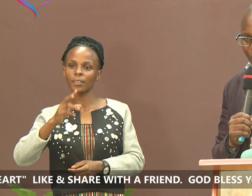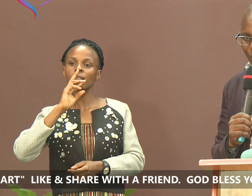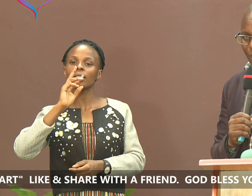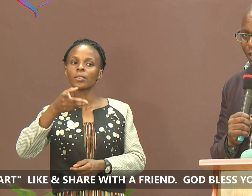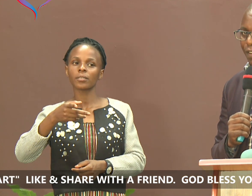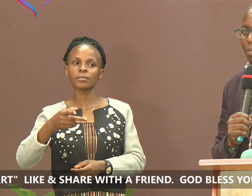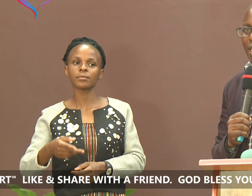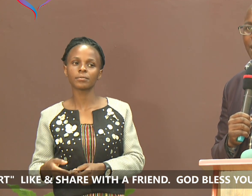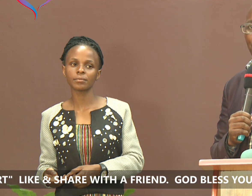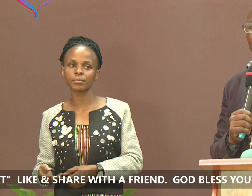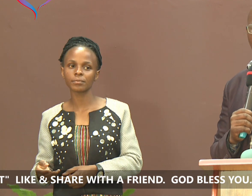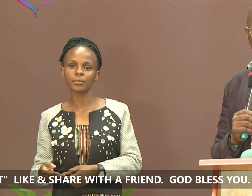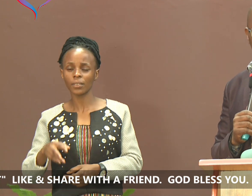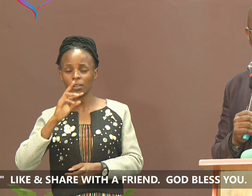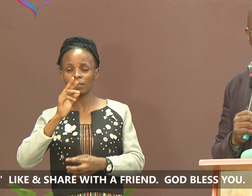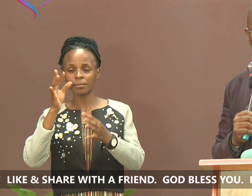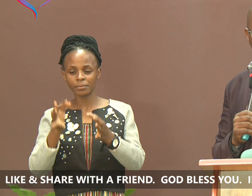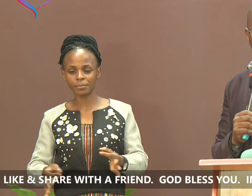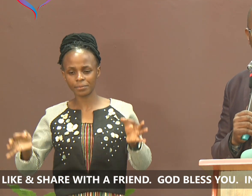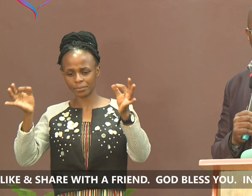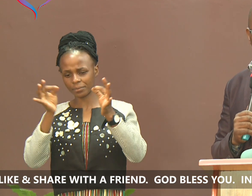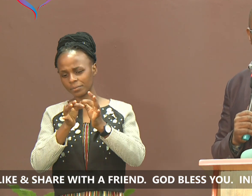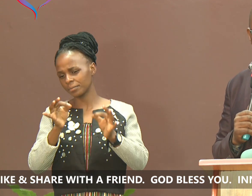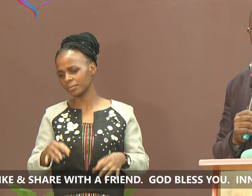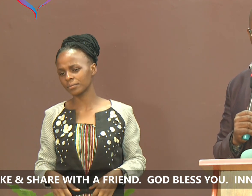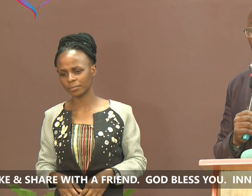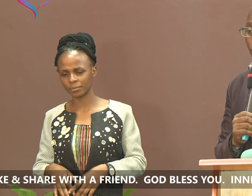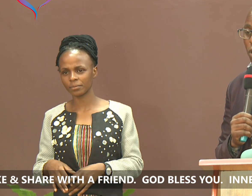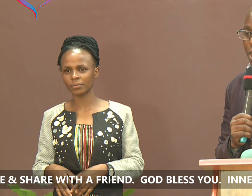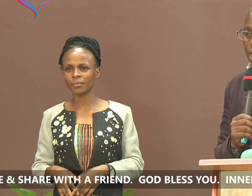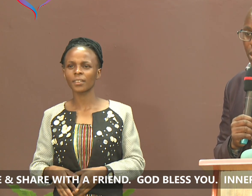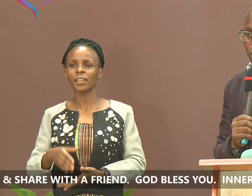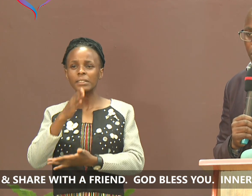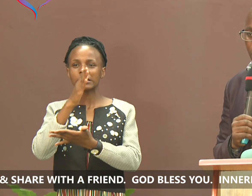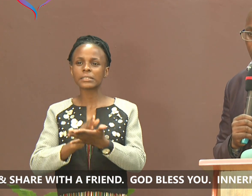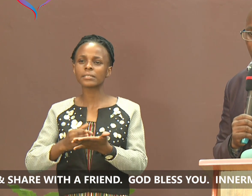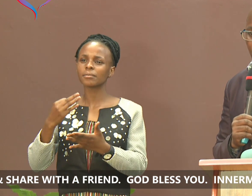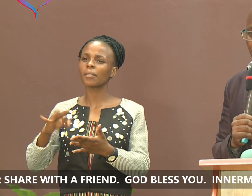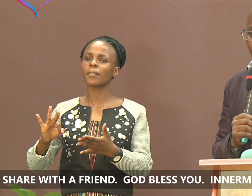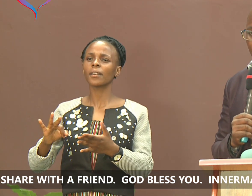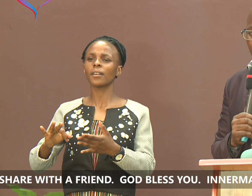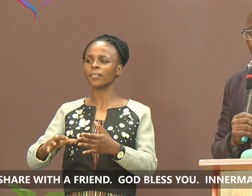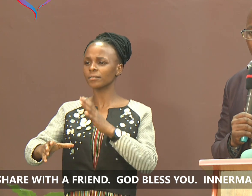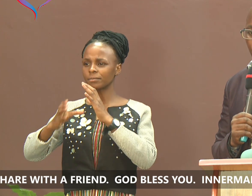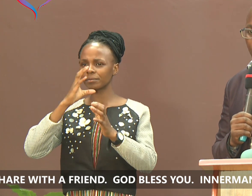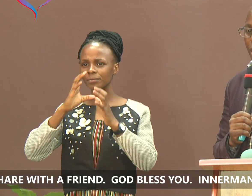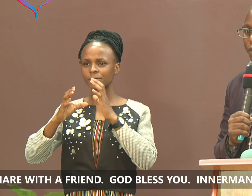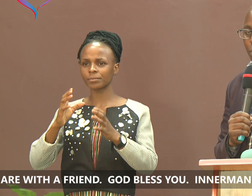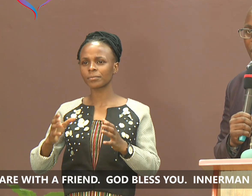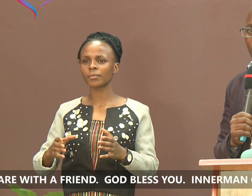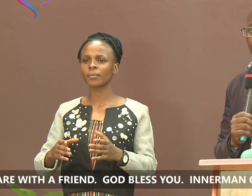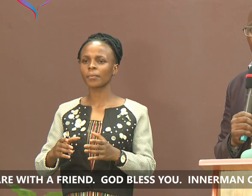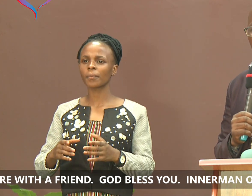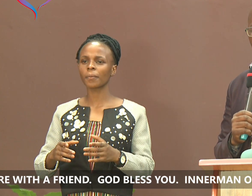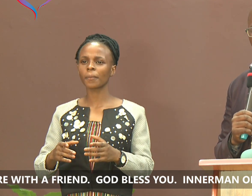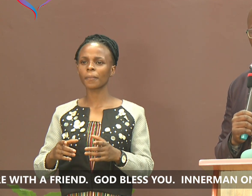Kikyozaayo, kyozaayo. Feedback is important. Kyozaayo nakyo kikulu. It's part of communication. Era kitundu tundu kukogeraganya. We get